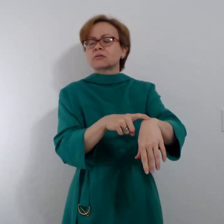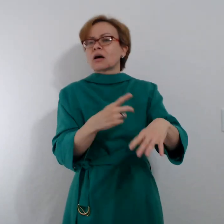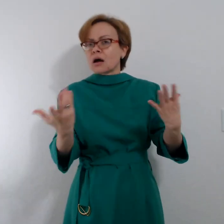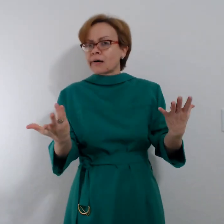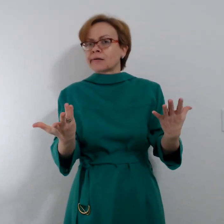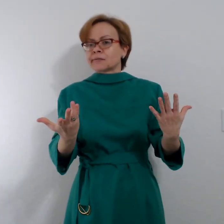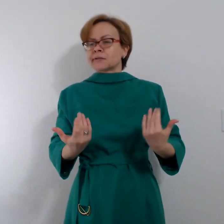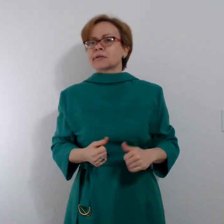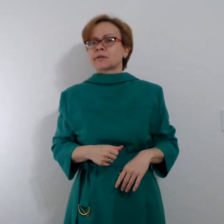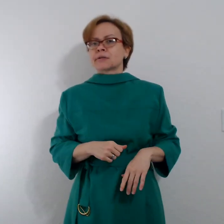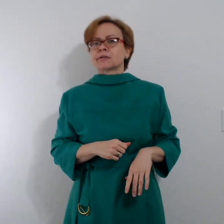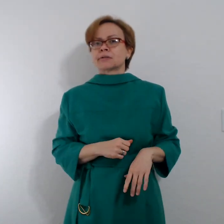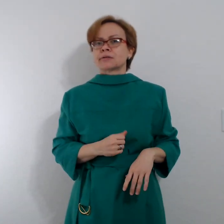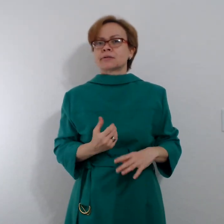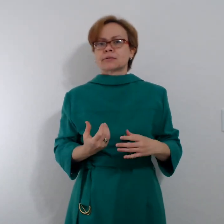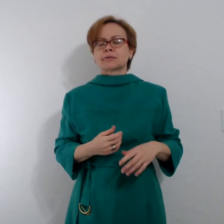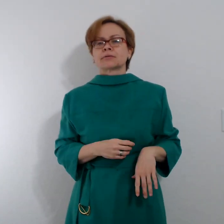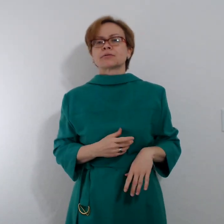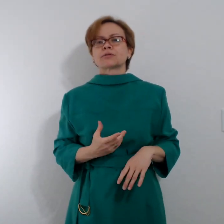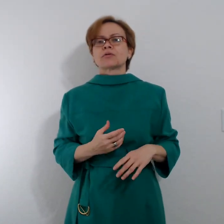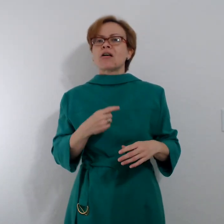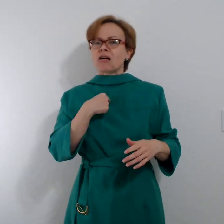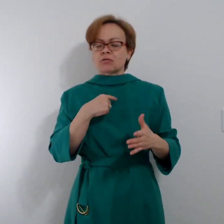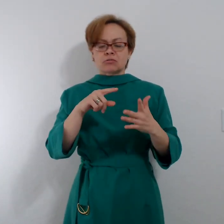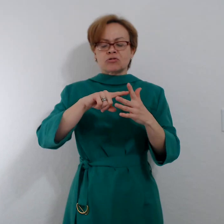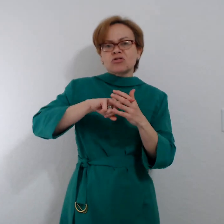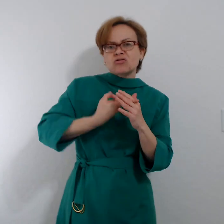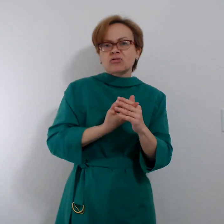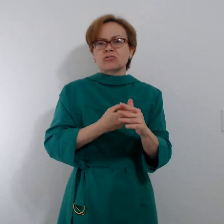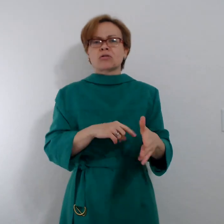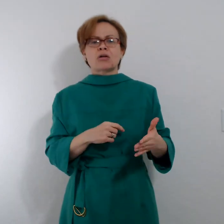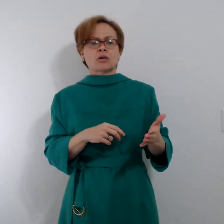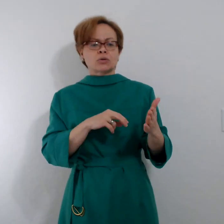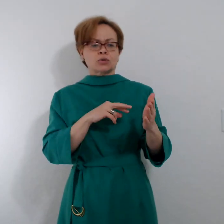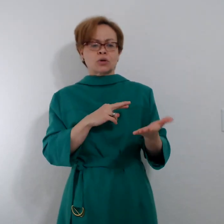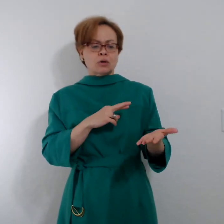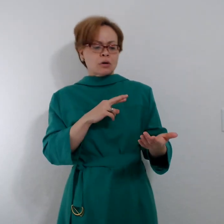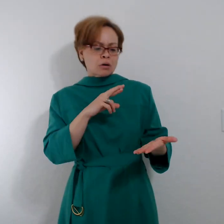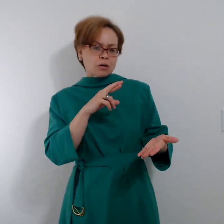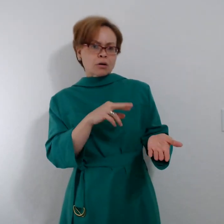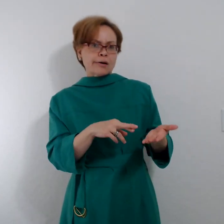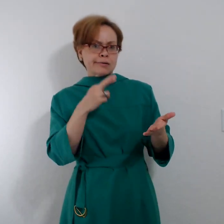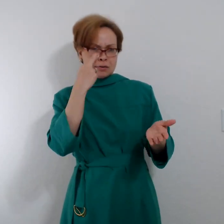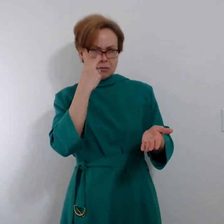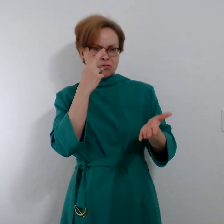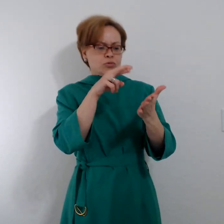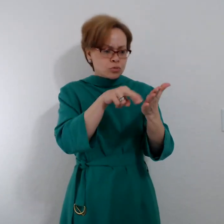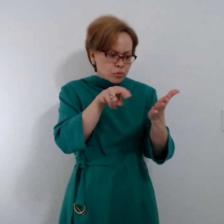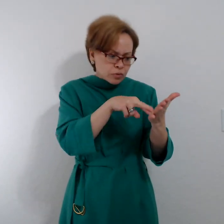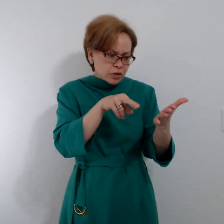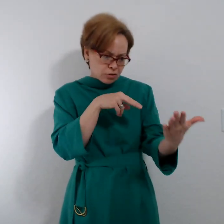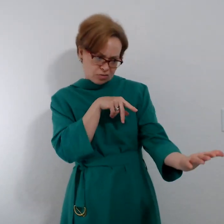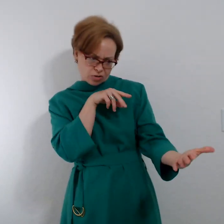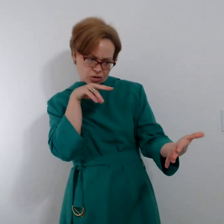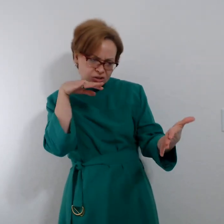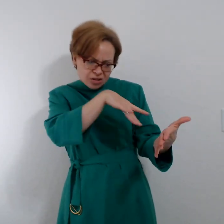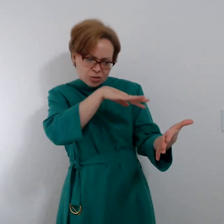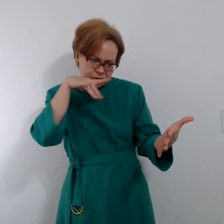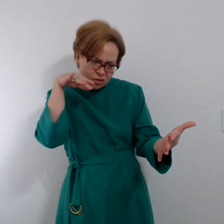So I started researching into pearl divers, because they go down for 4